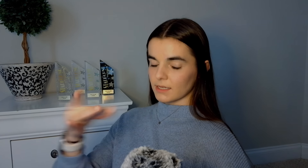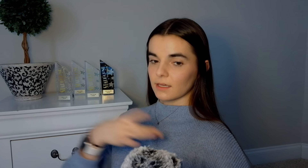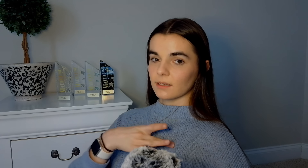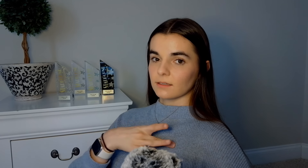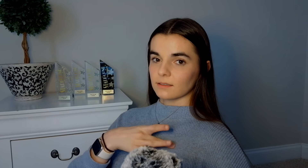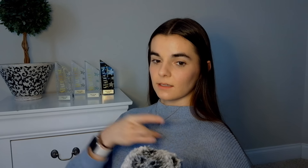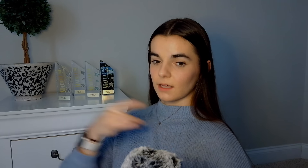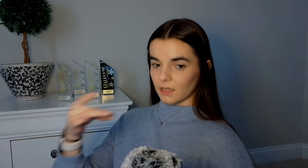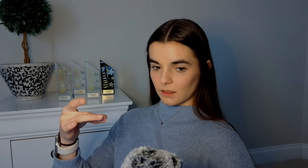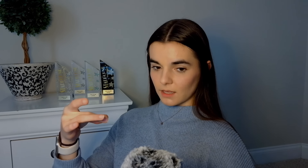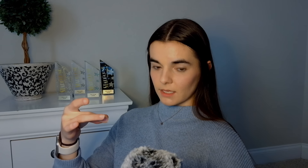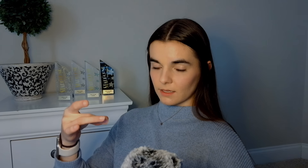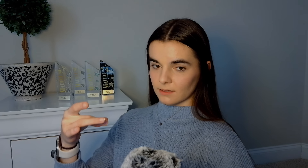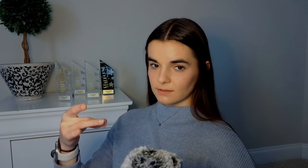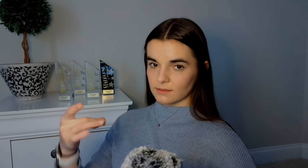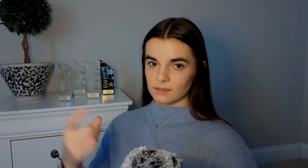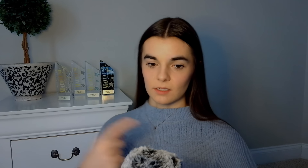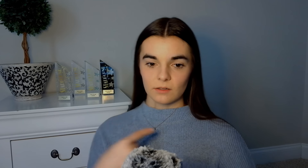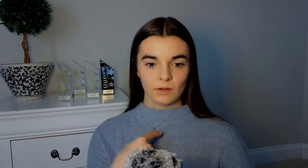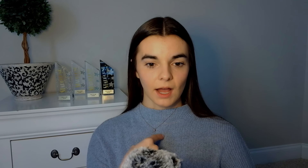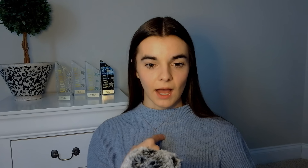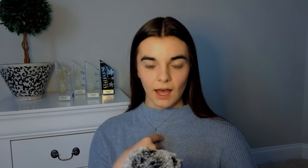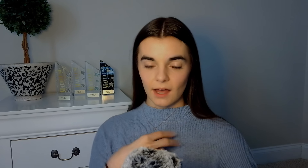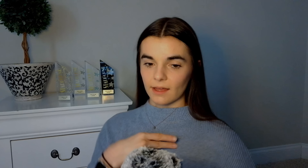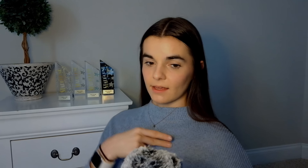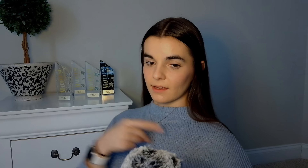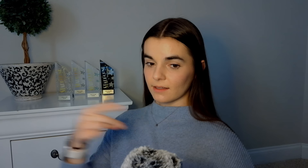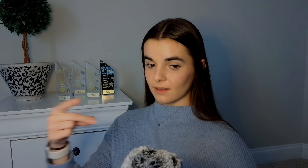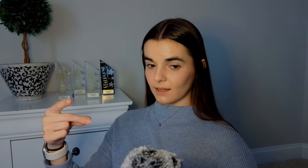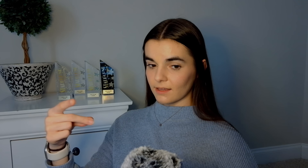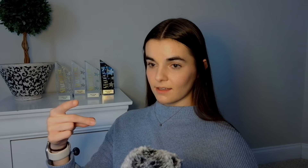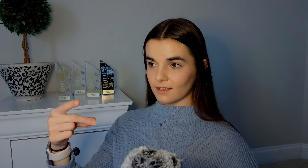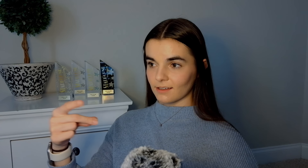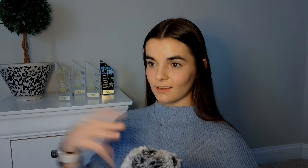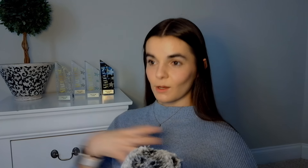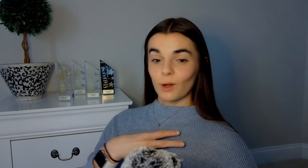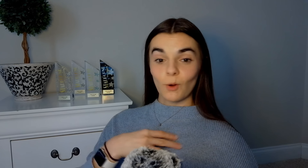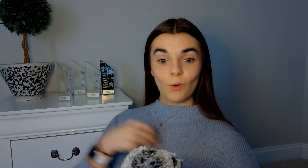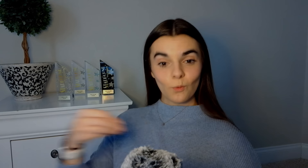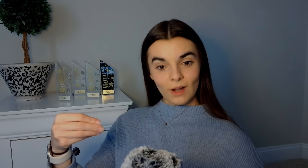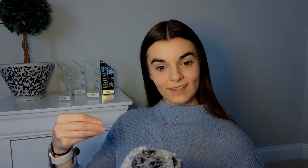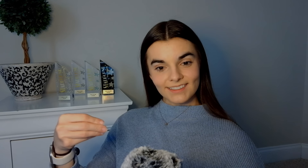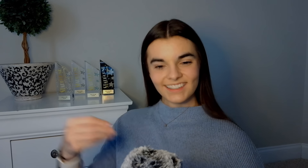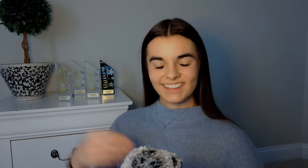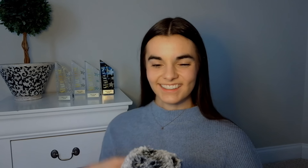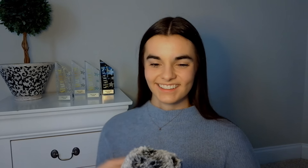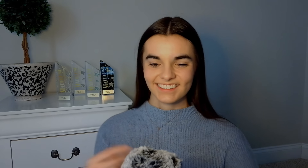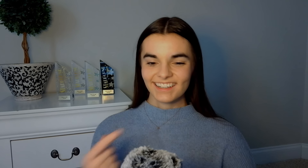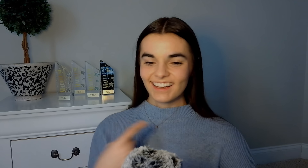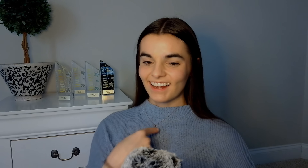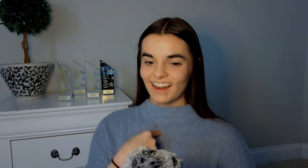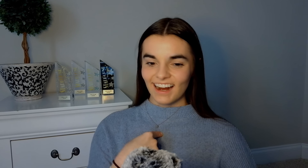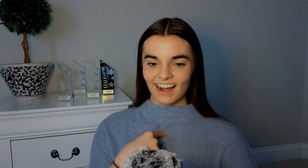Like. So I like white.